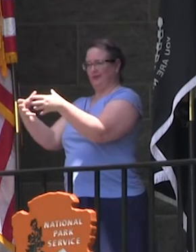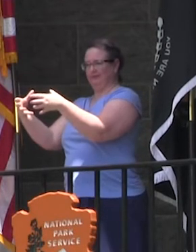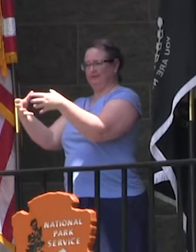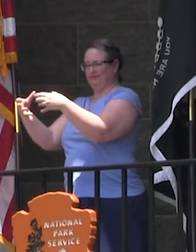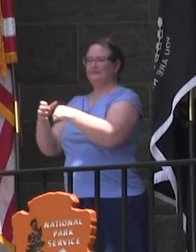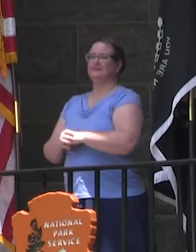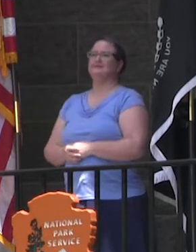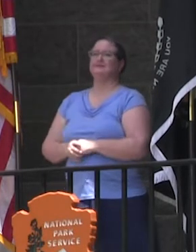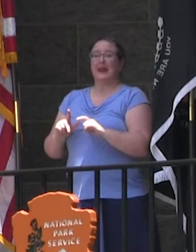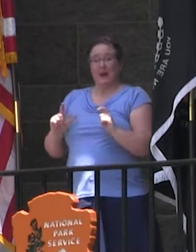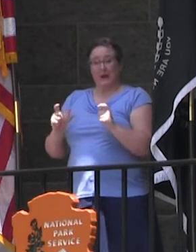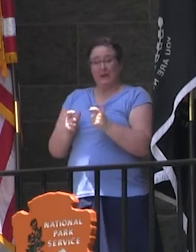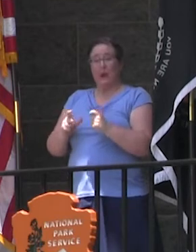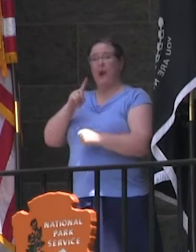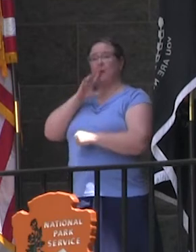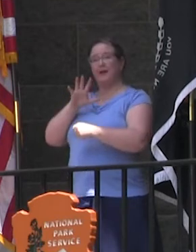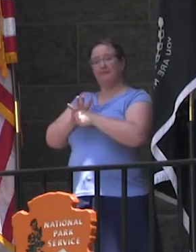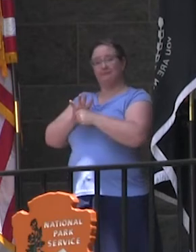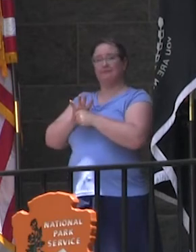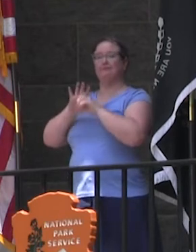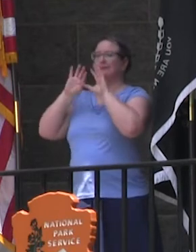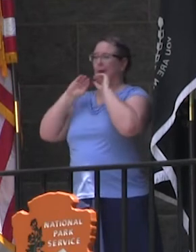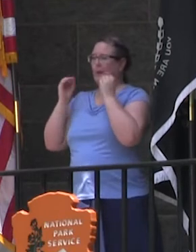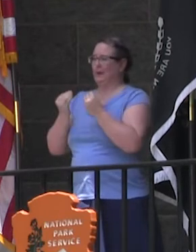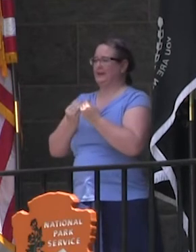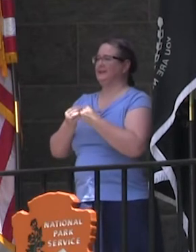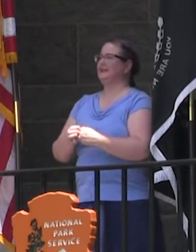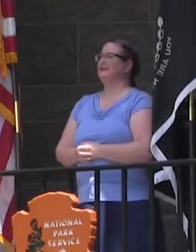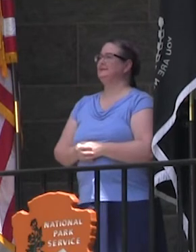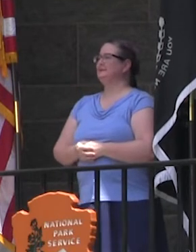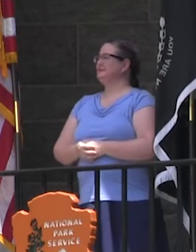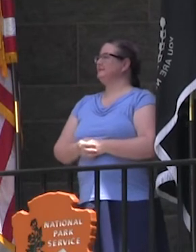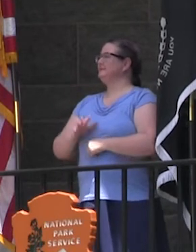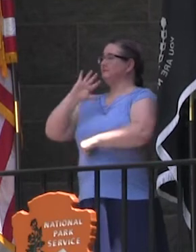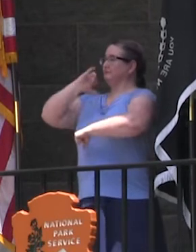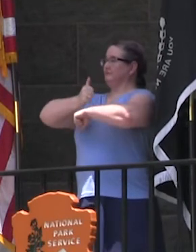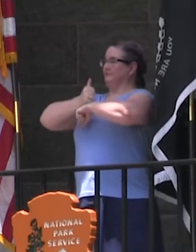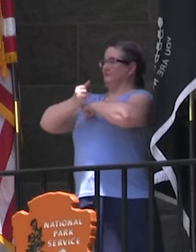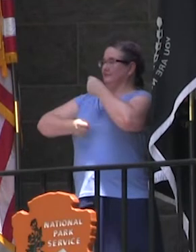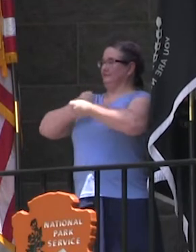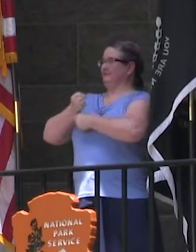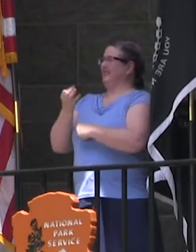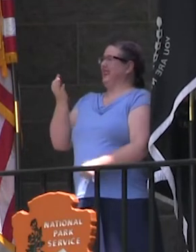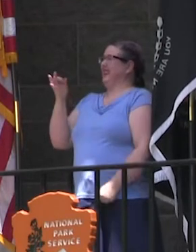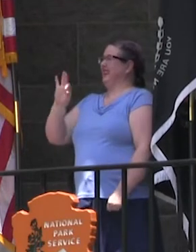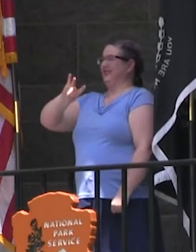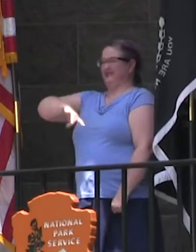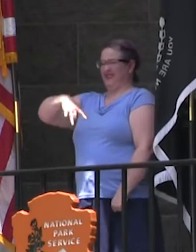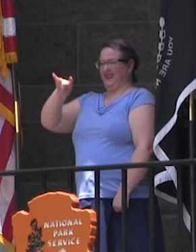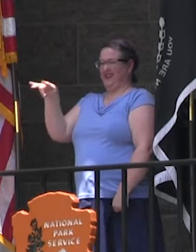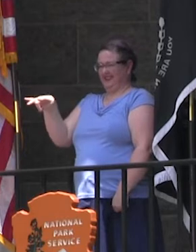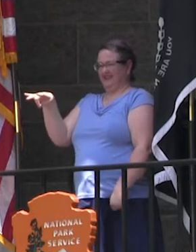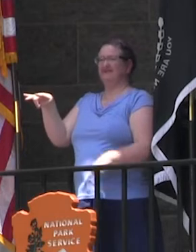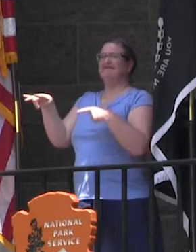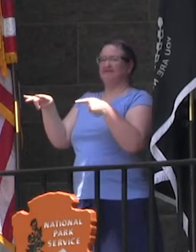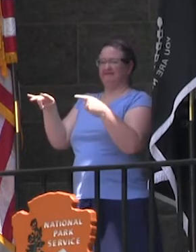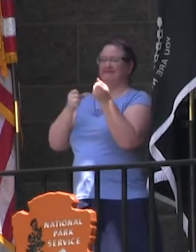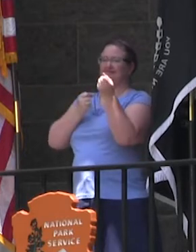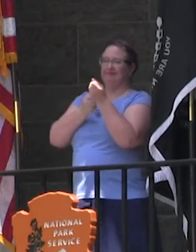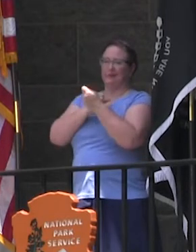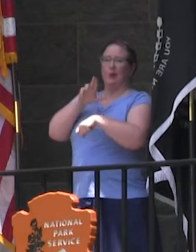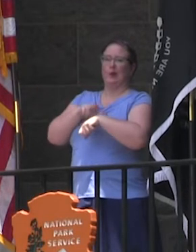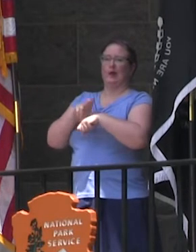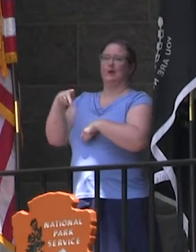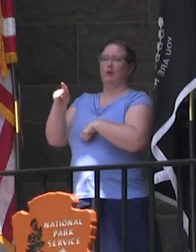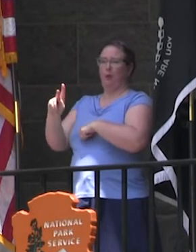small but very dedicated organization founded in 1988 to support the National